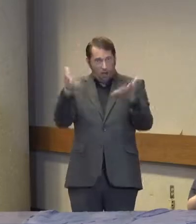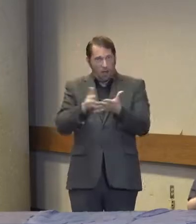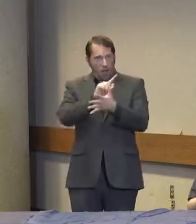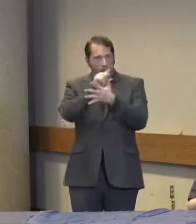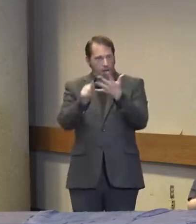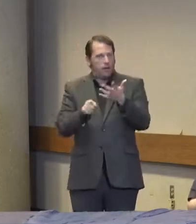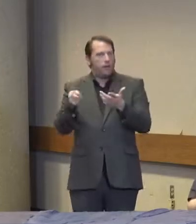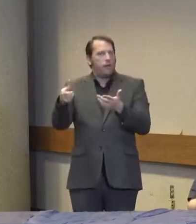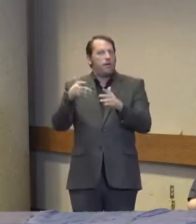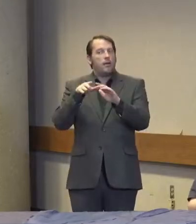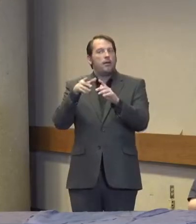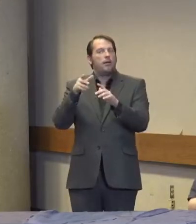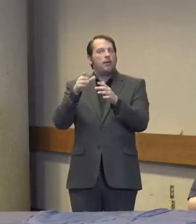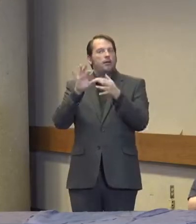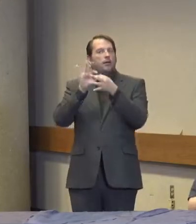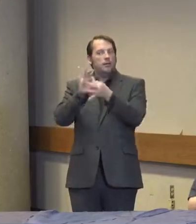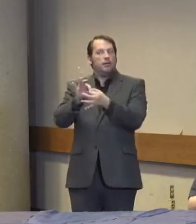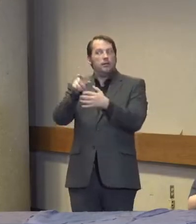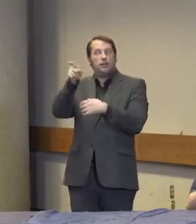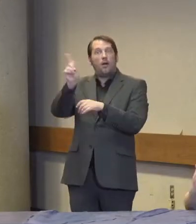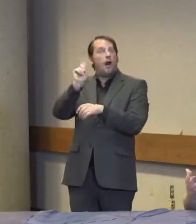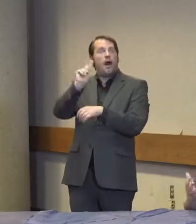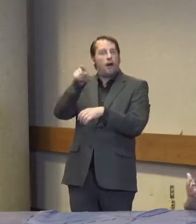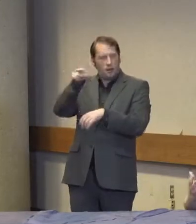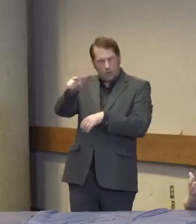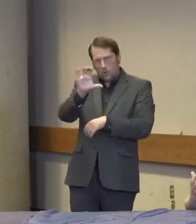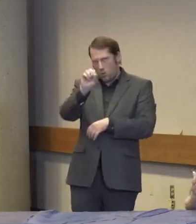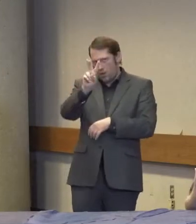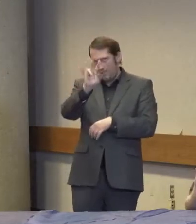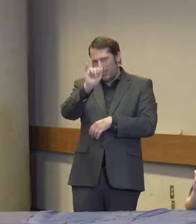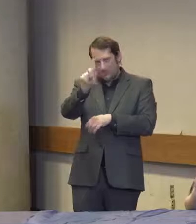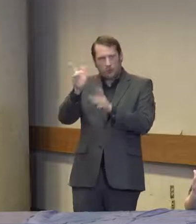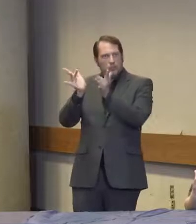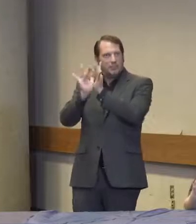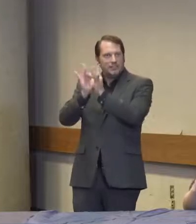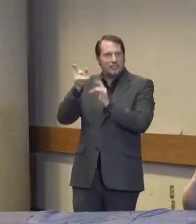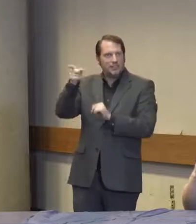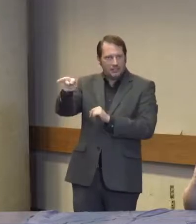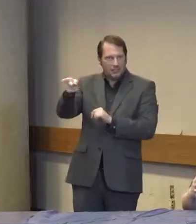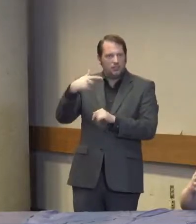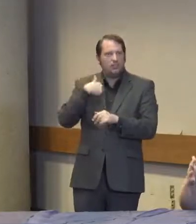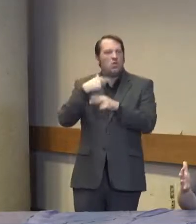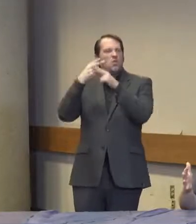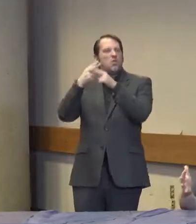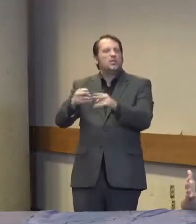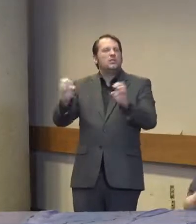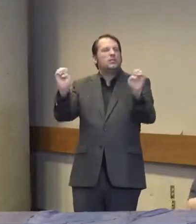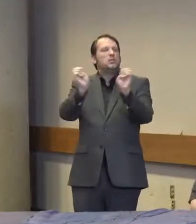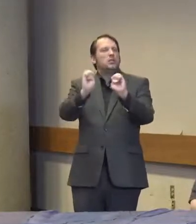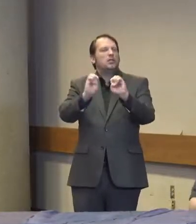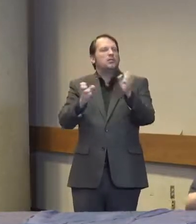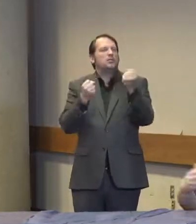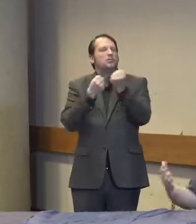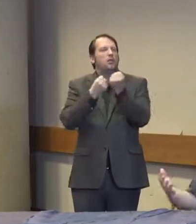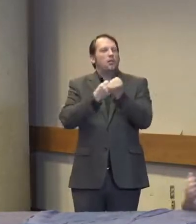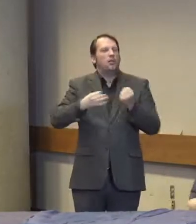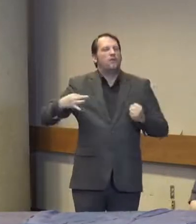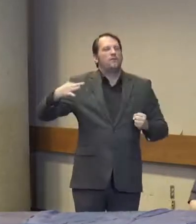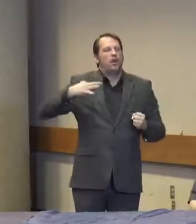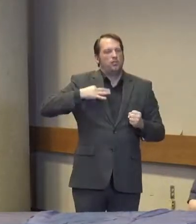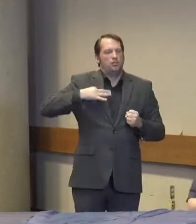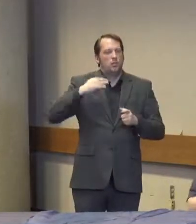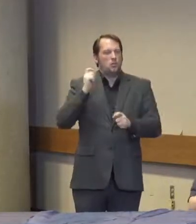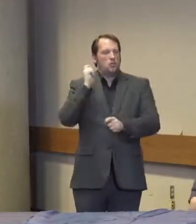in partnership with what we call Emergency Support Function 16, Volunteer and Donations Management is a partnership